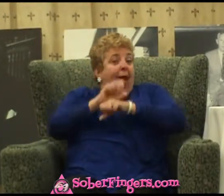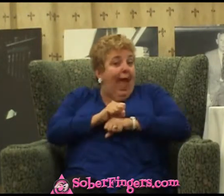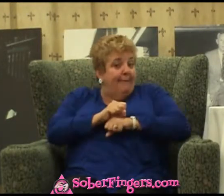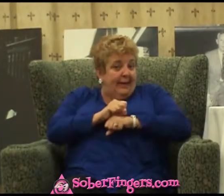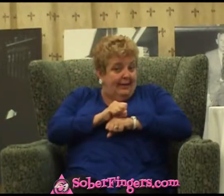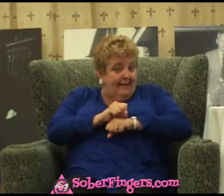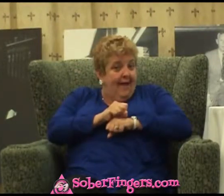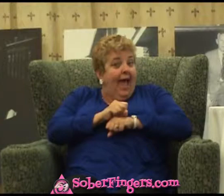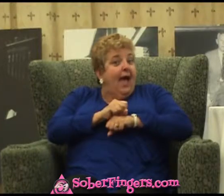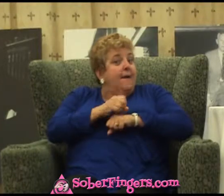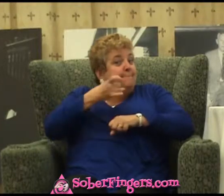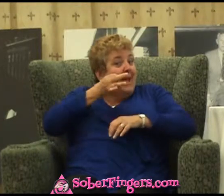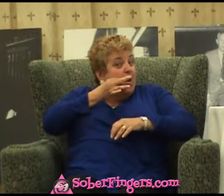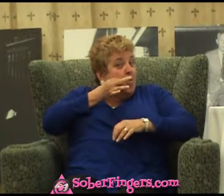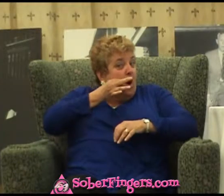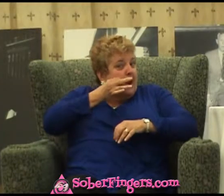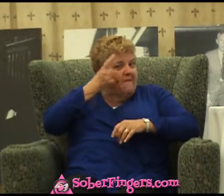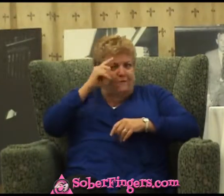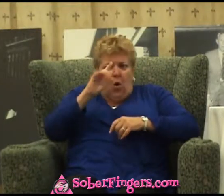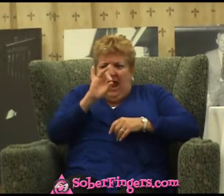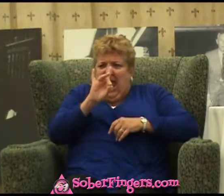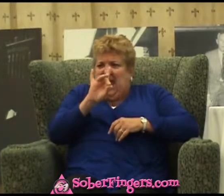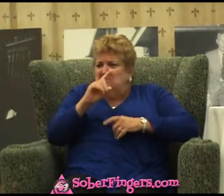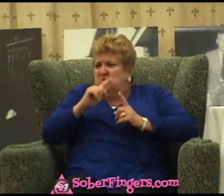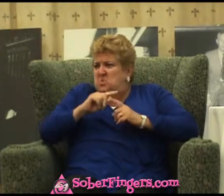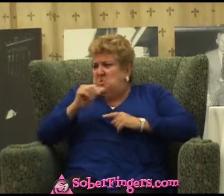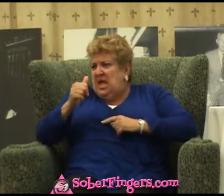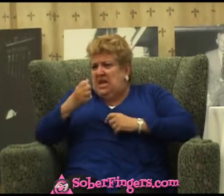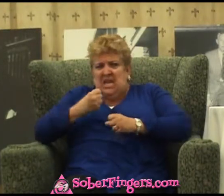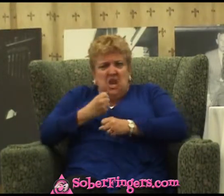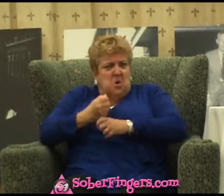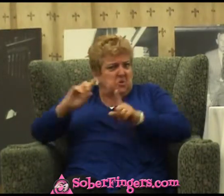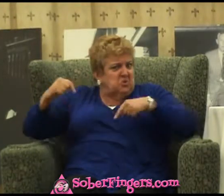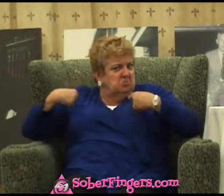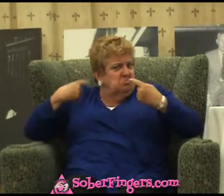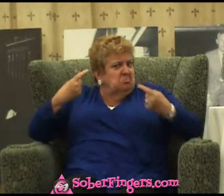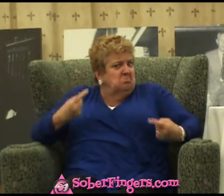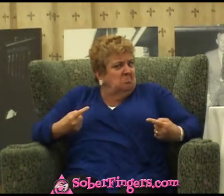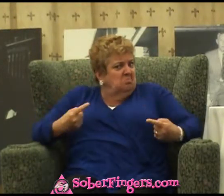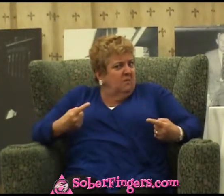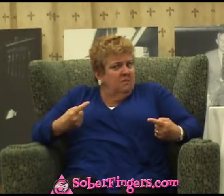8 to 10 years.